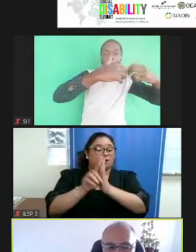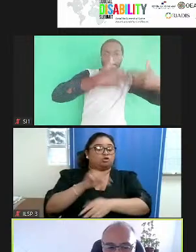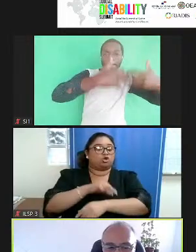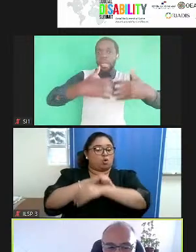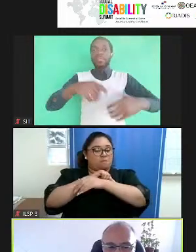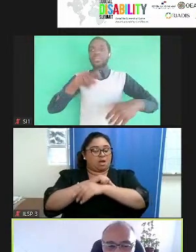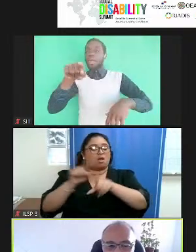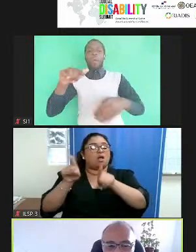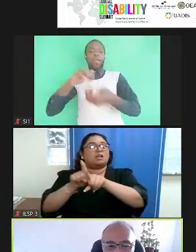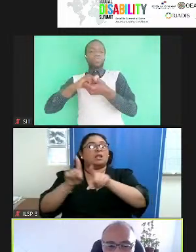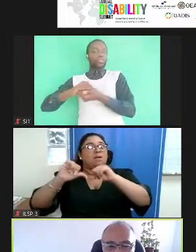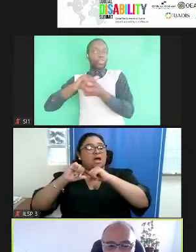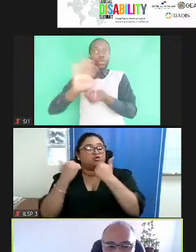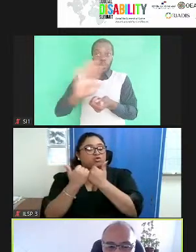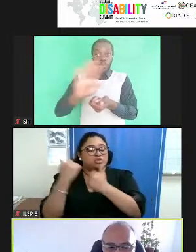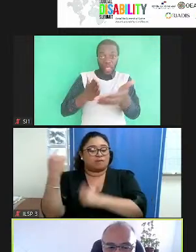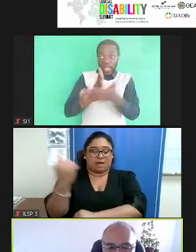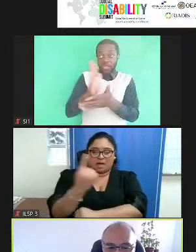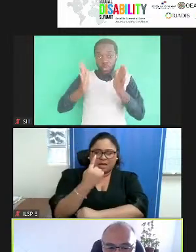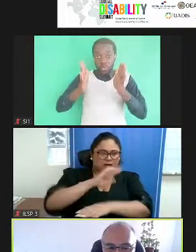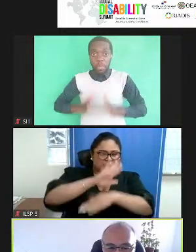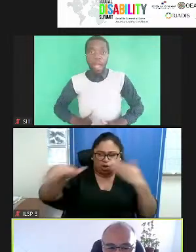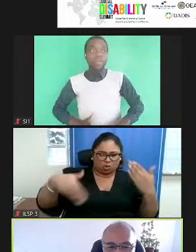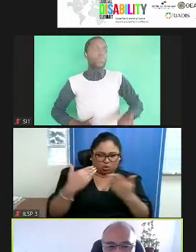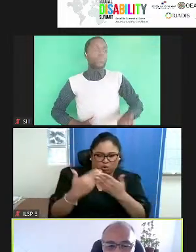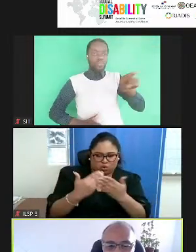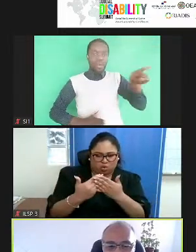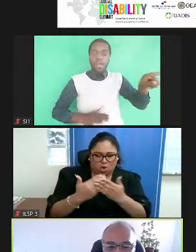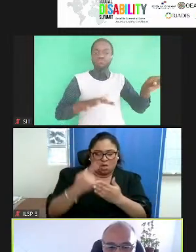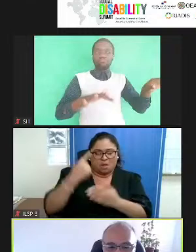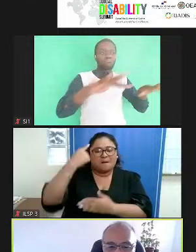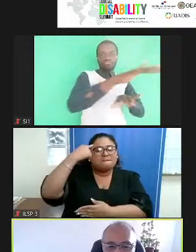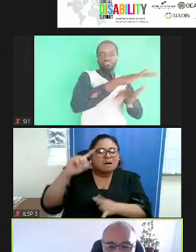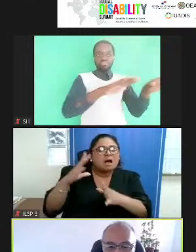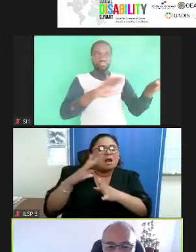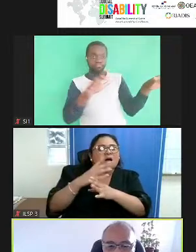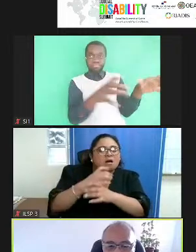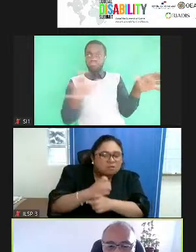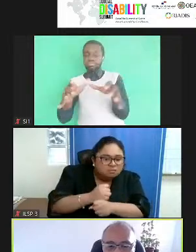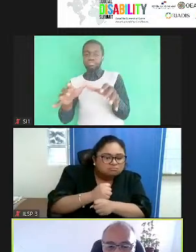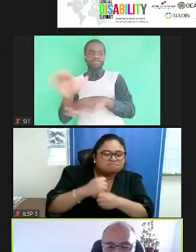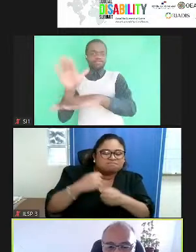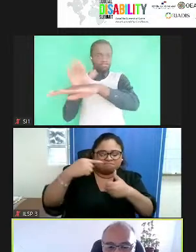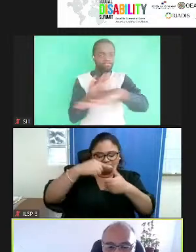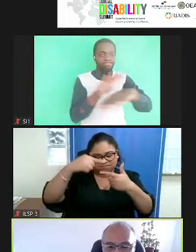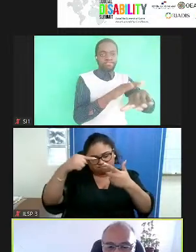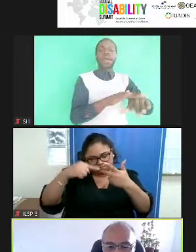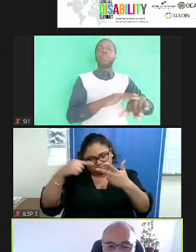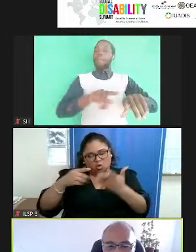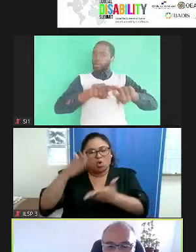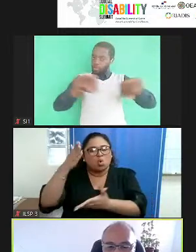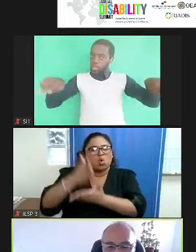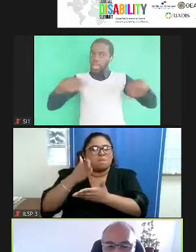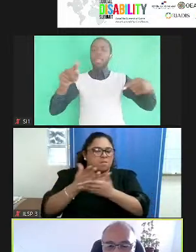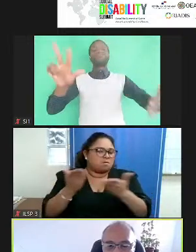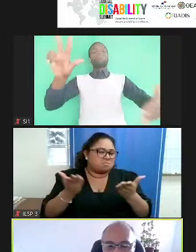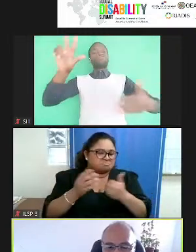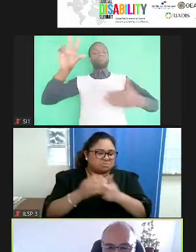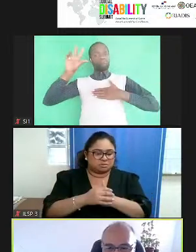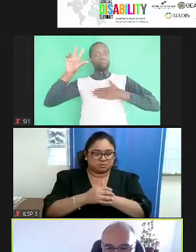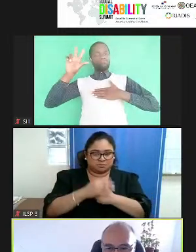human rights associations and the society in general to establish the following